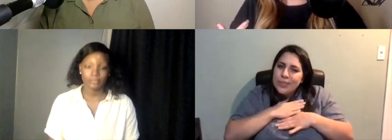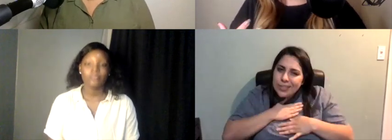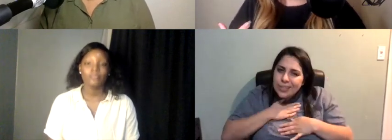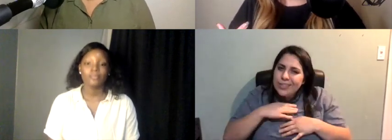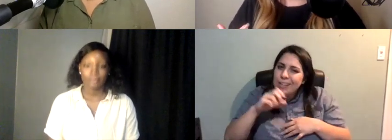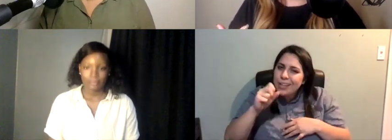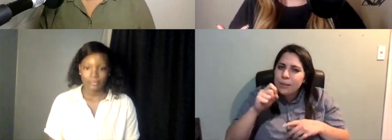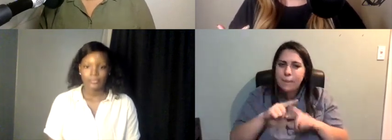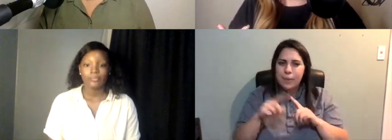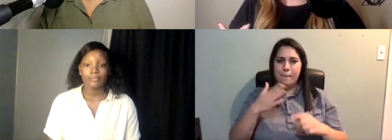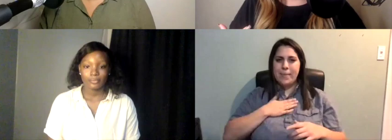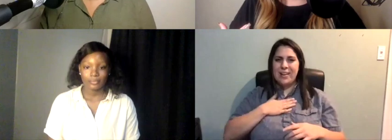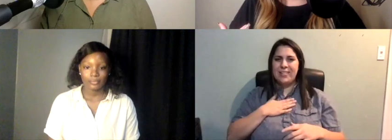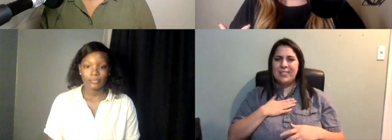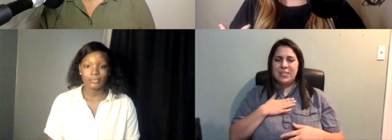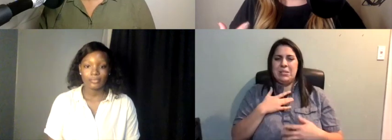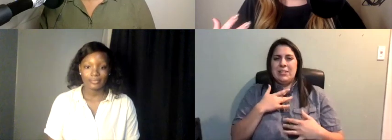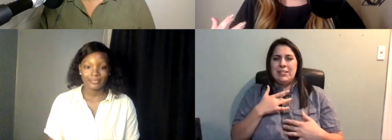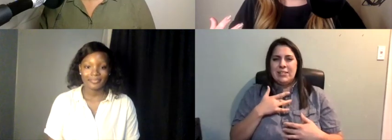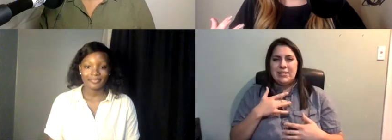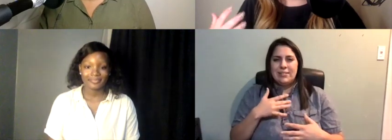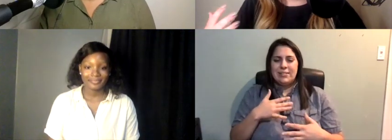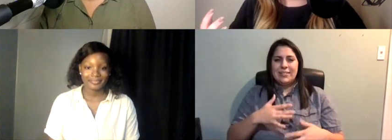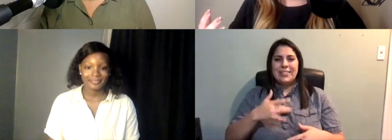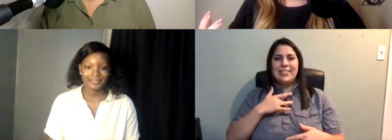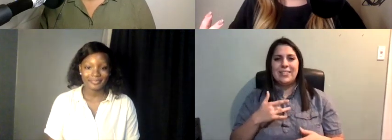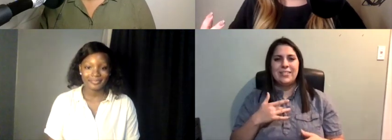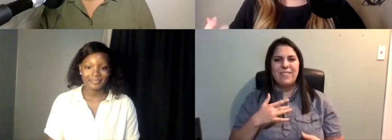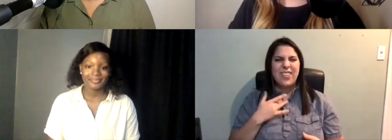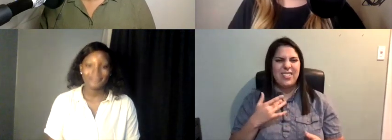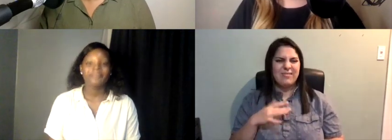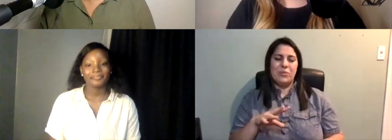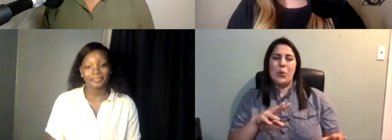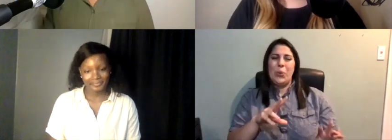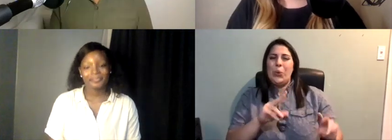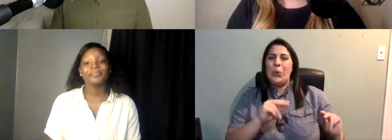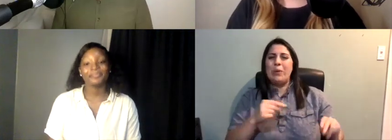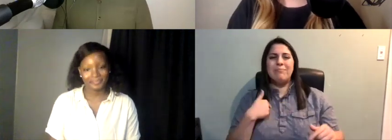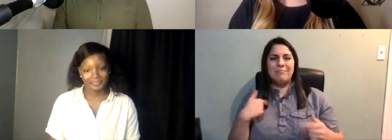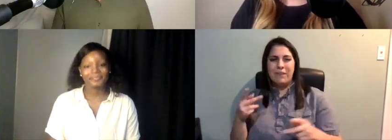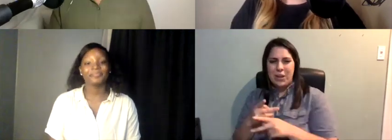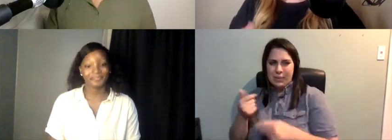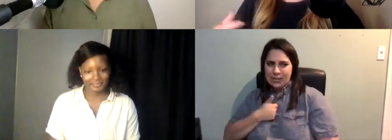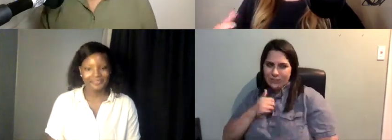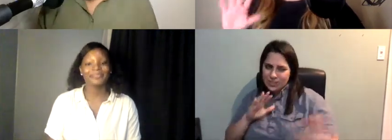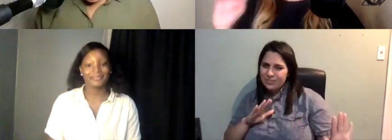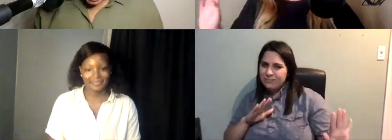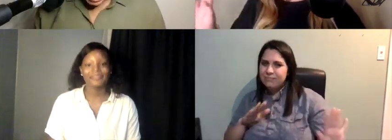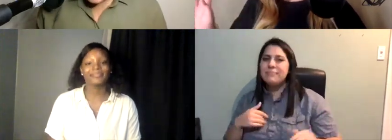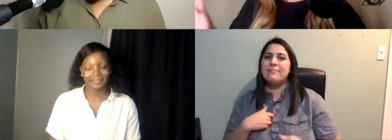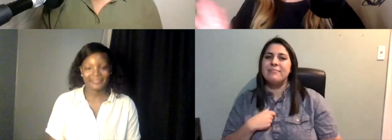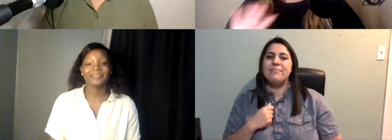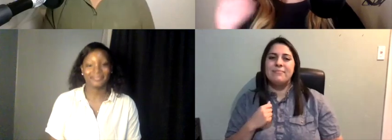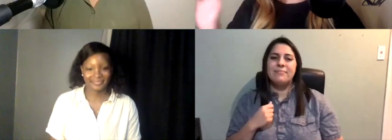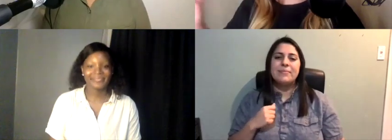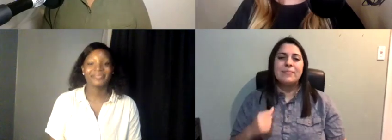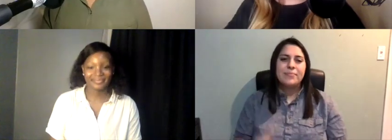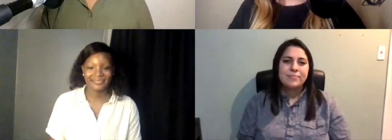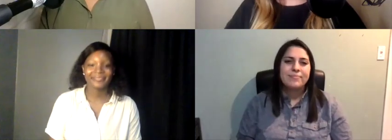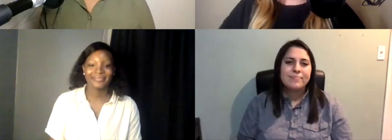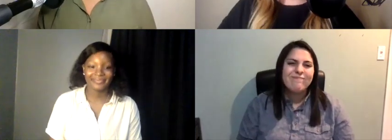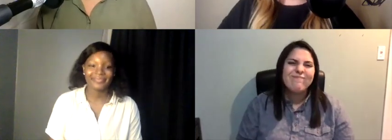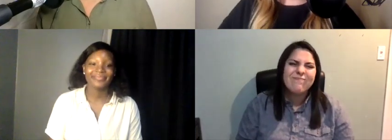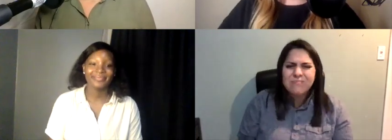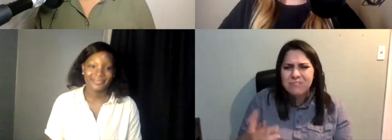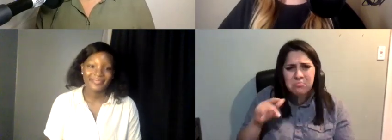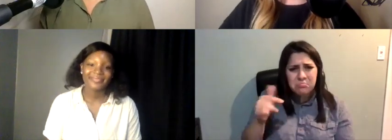jerk reaction is like, no, right. I'm not going to do that. I'm figuring it out. Right. So, yeah. But what about